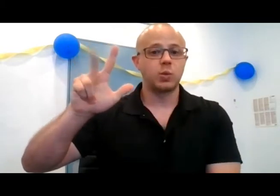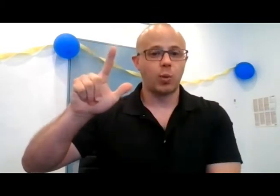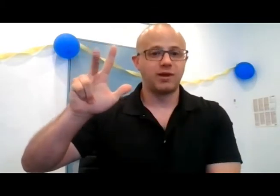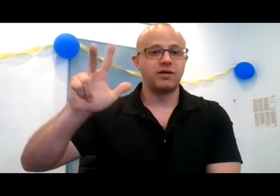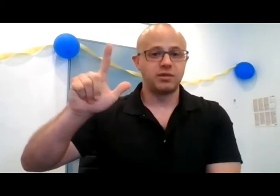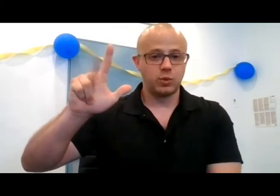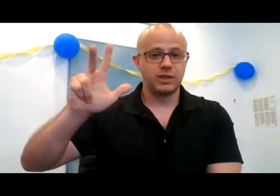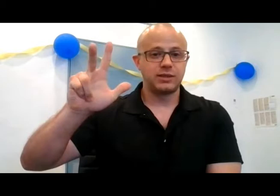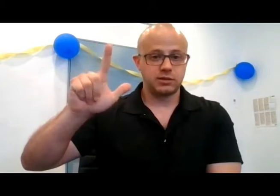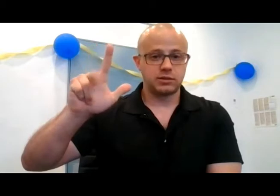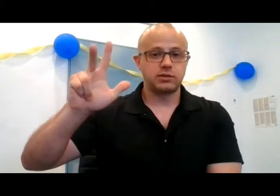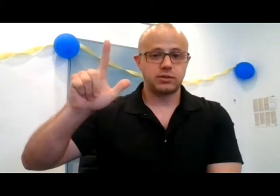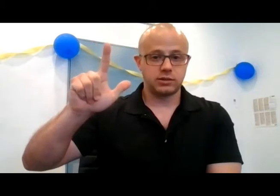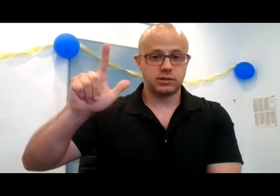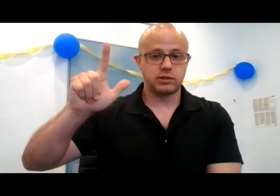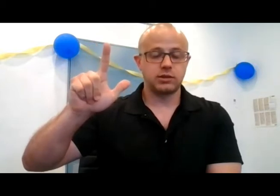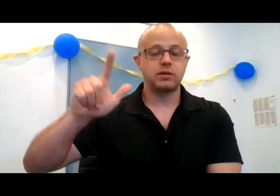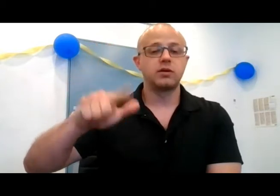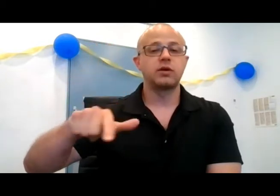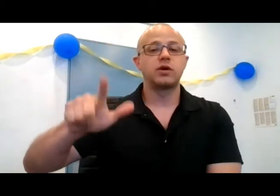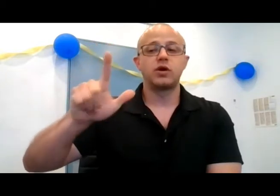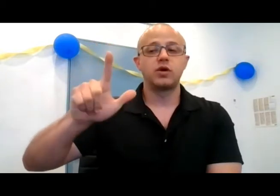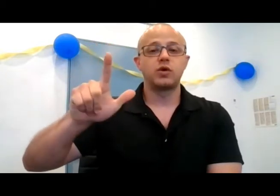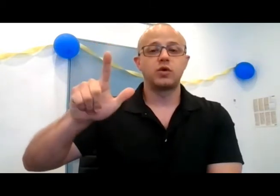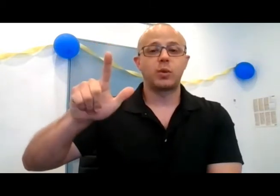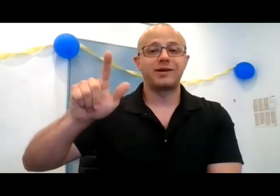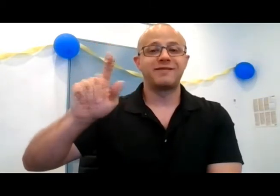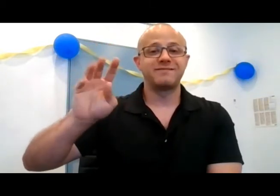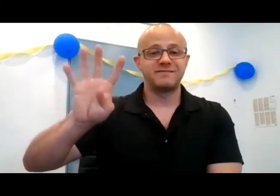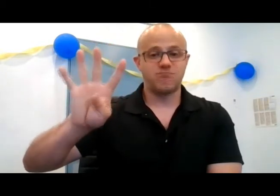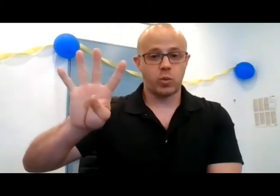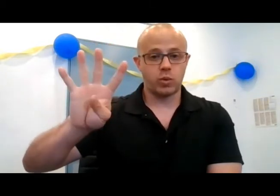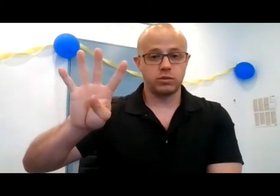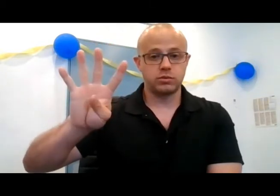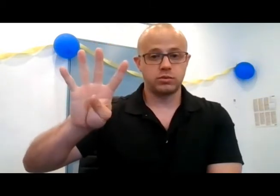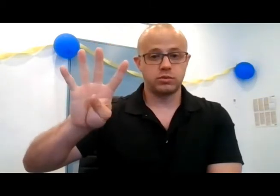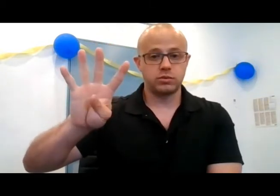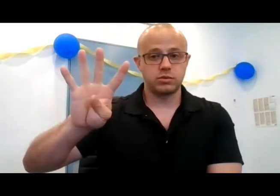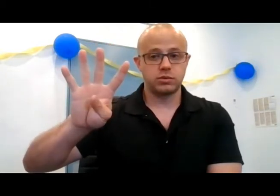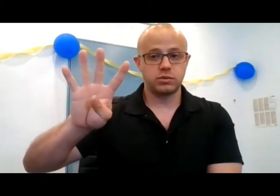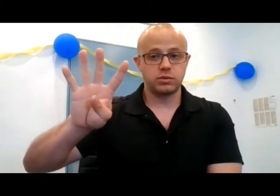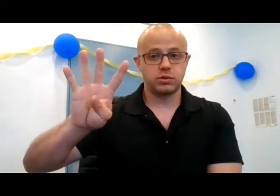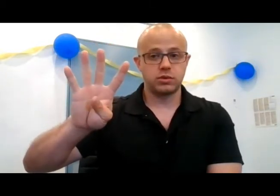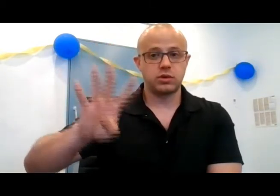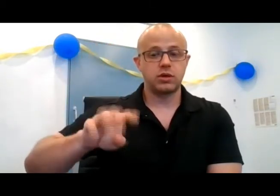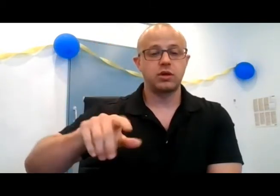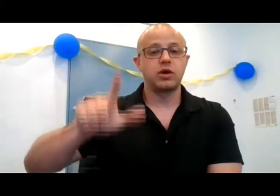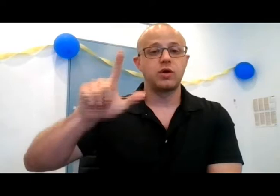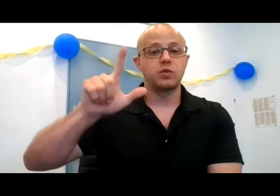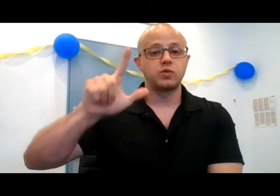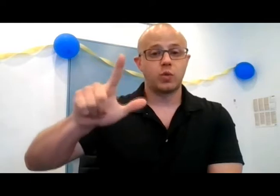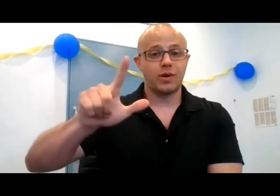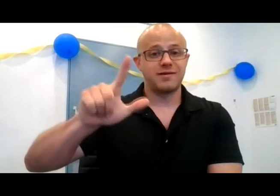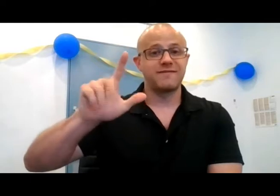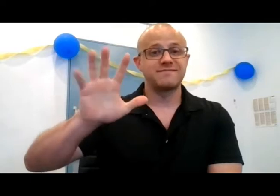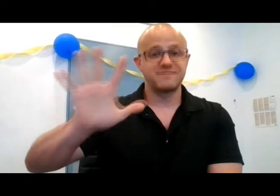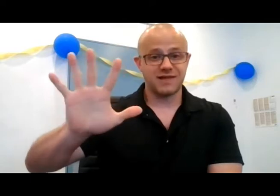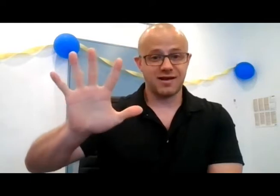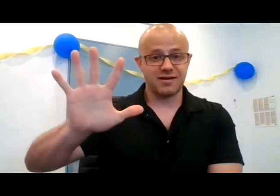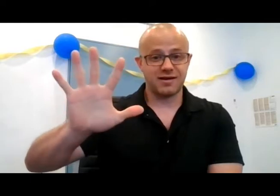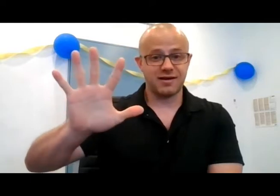20. It's the two fingers and then the middle, which is 23. 24.